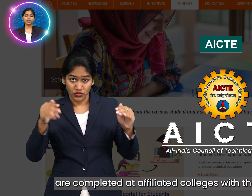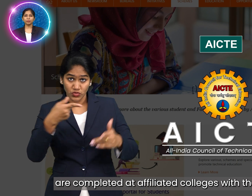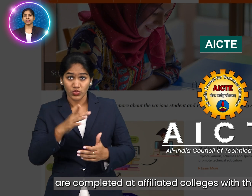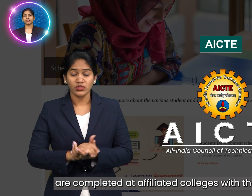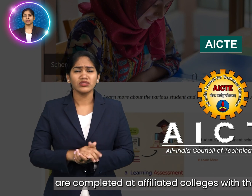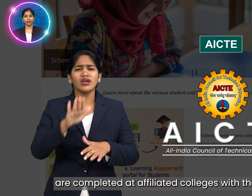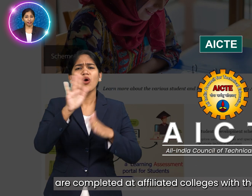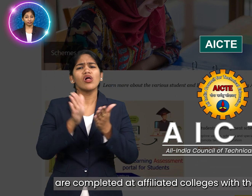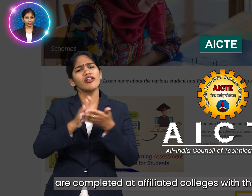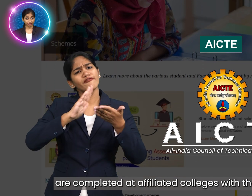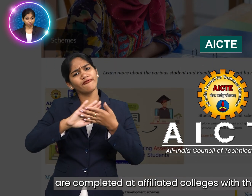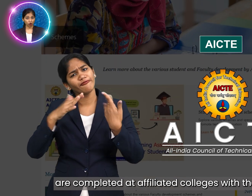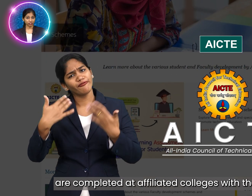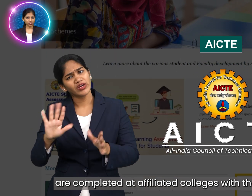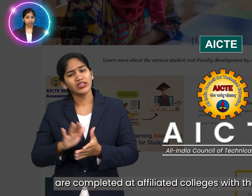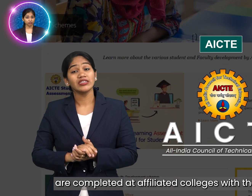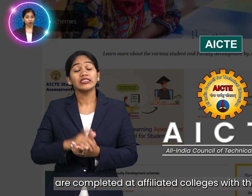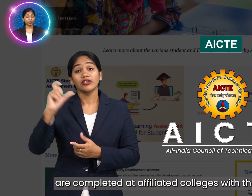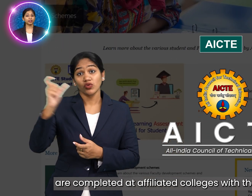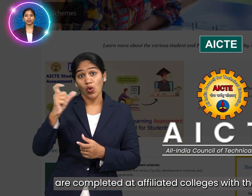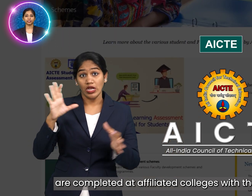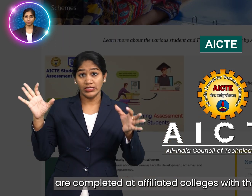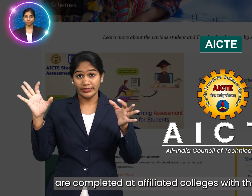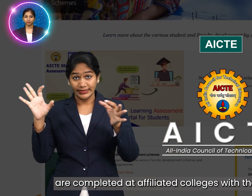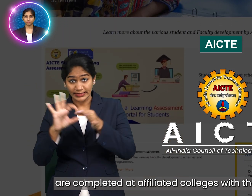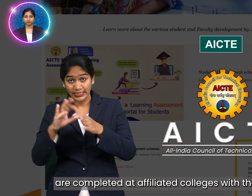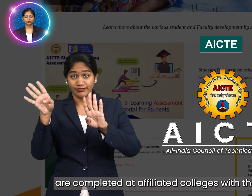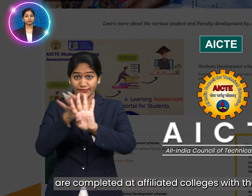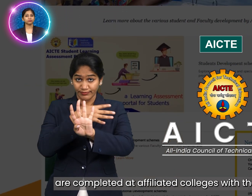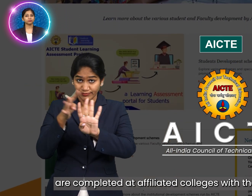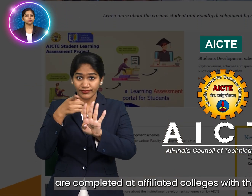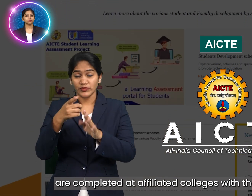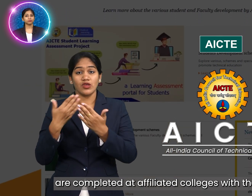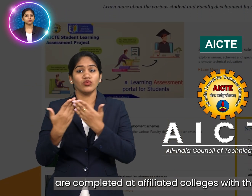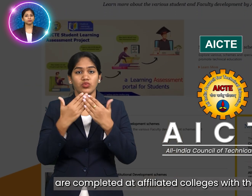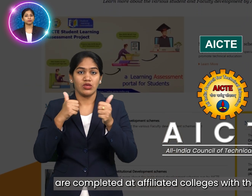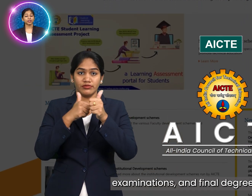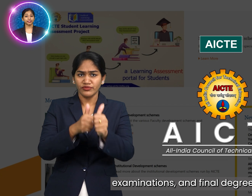are completed at affiliated colleges with the curriculum,